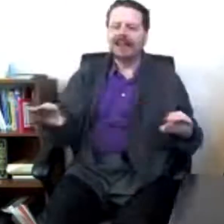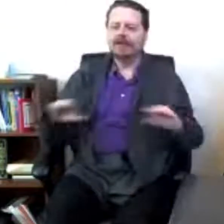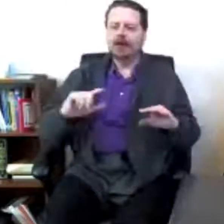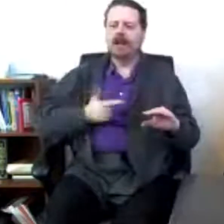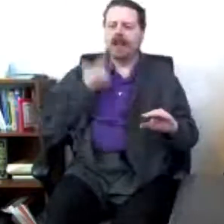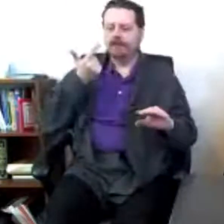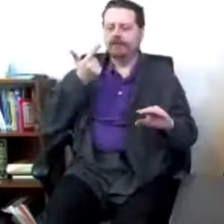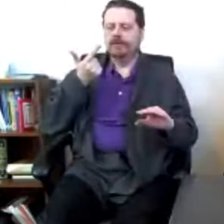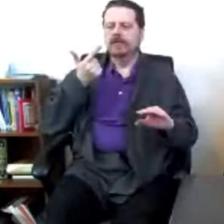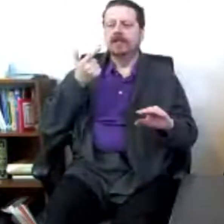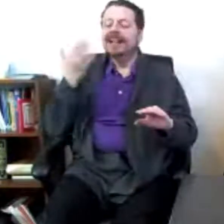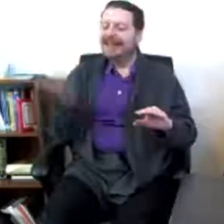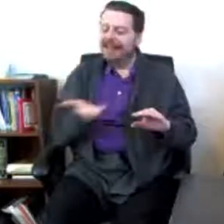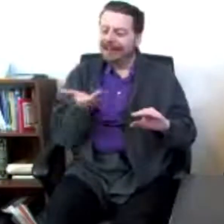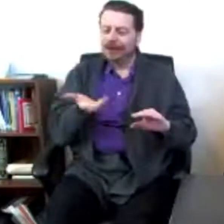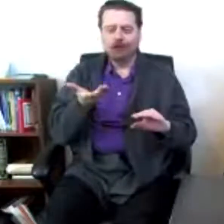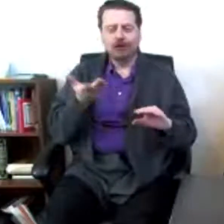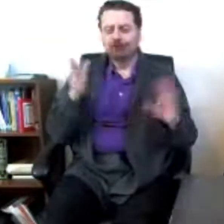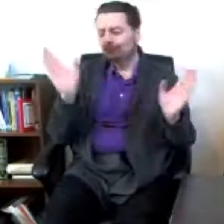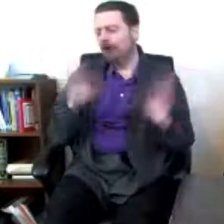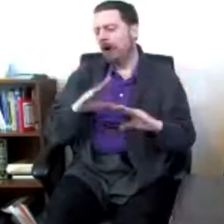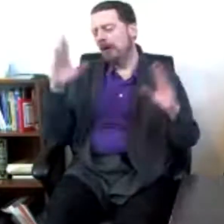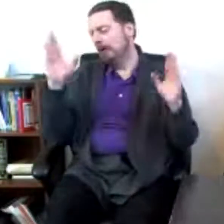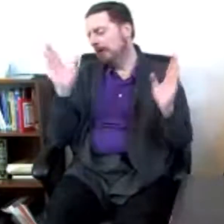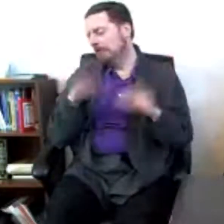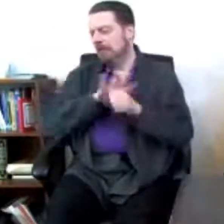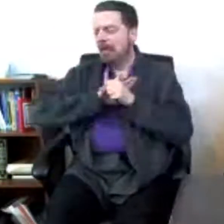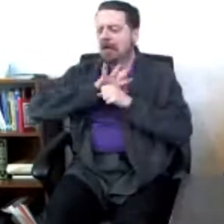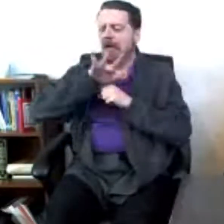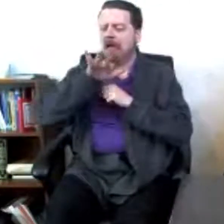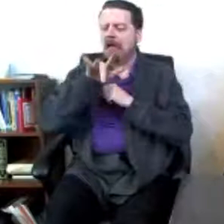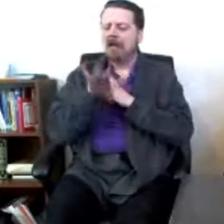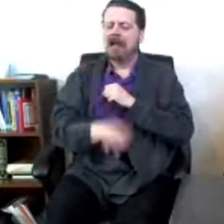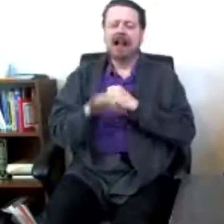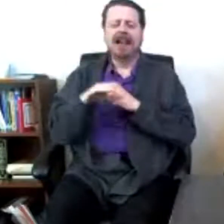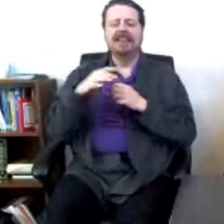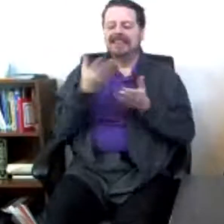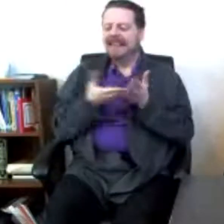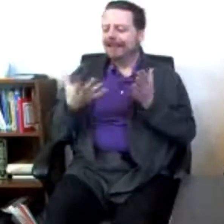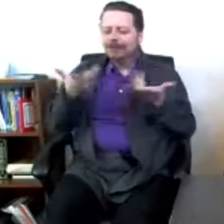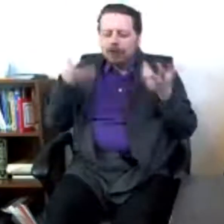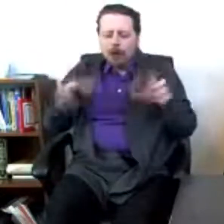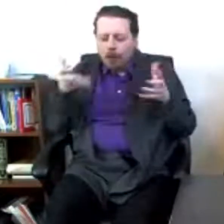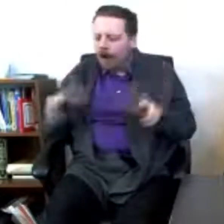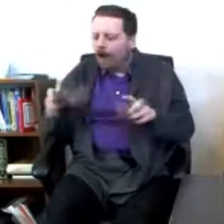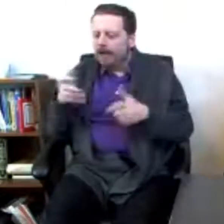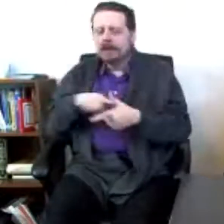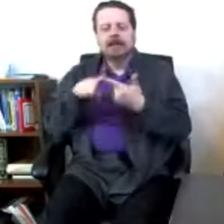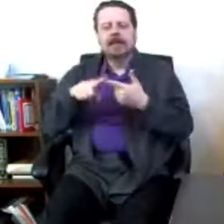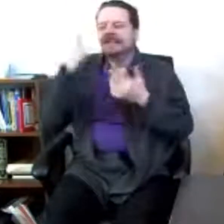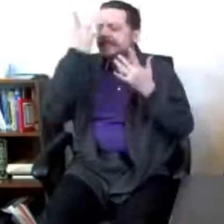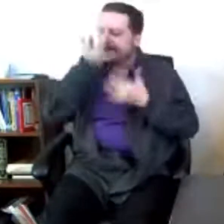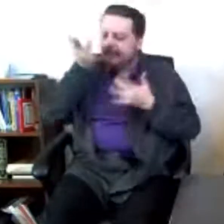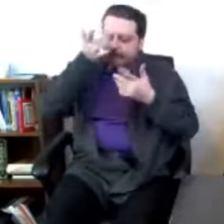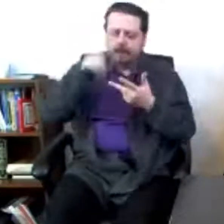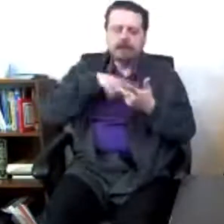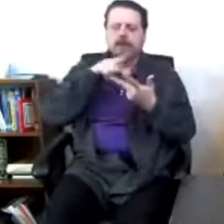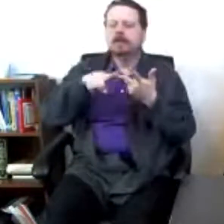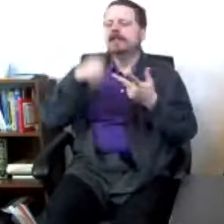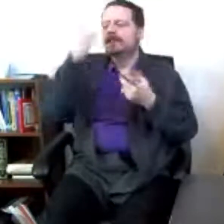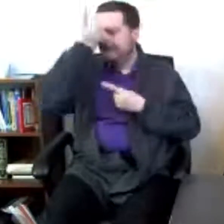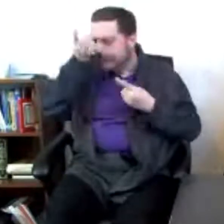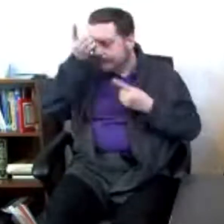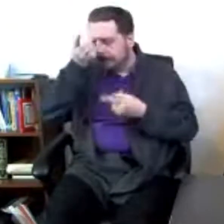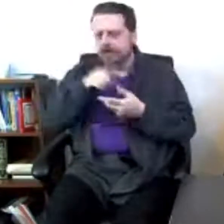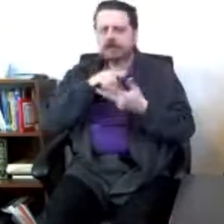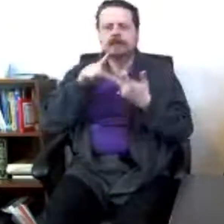of trouble. It is full of undesirable things, whether it is sickness